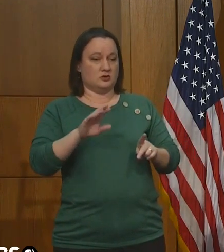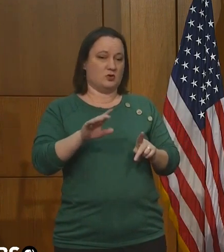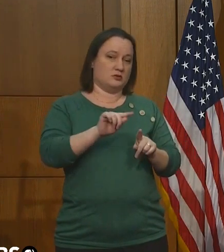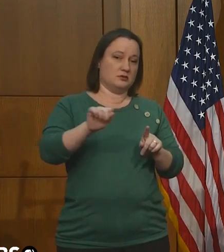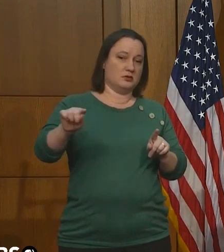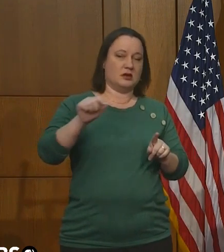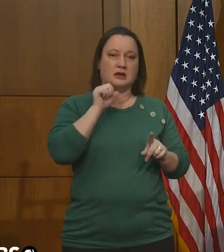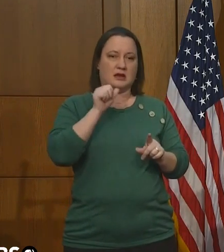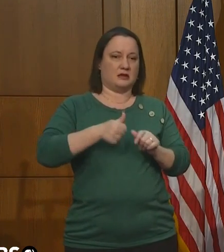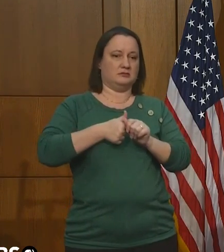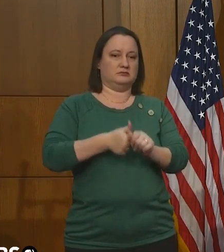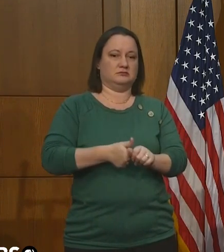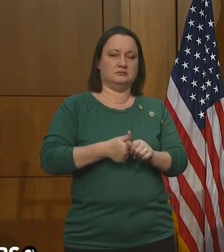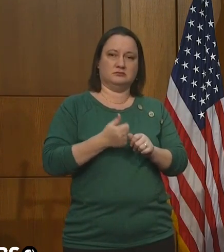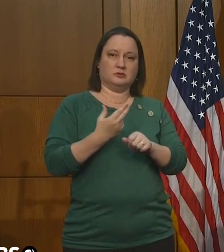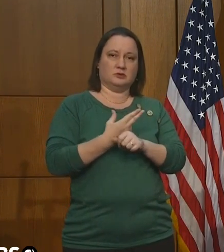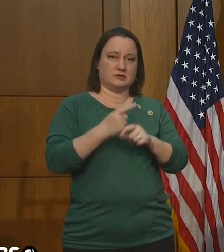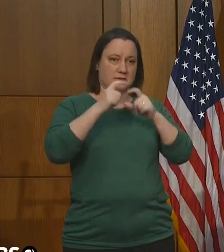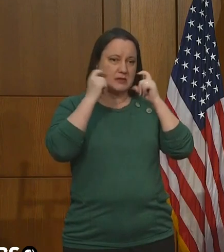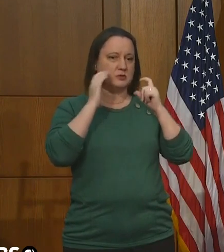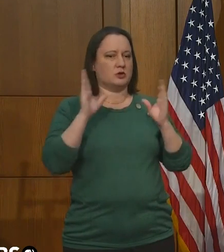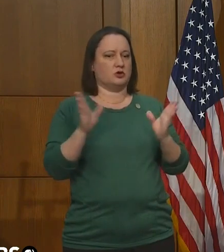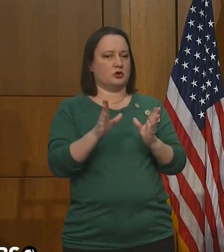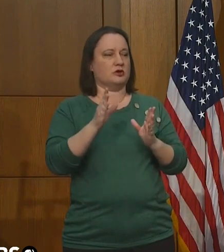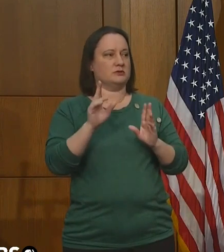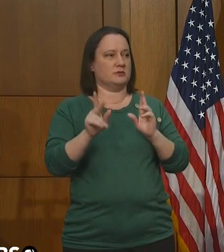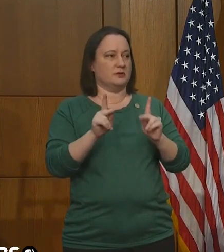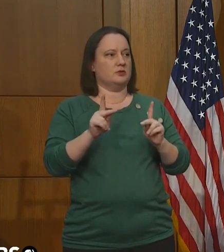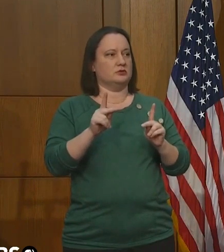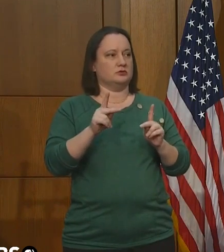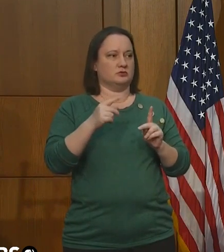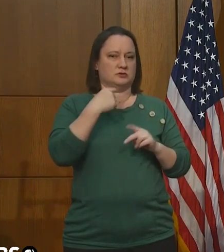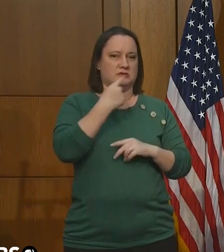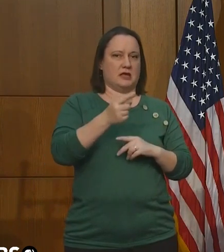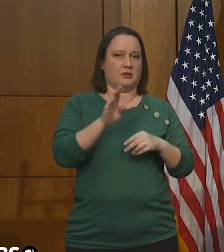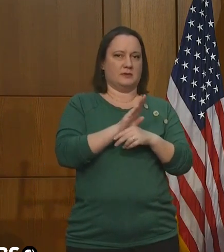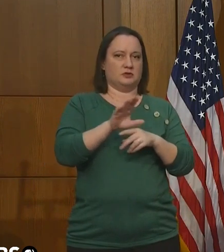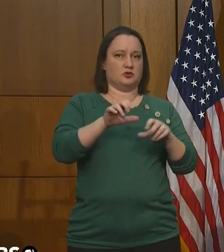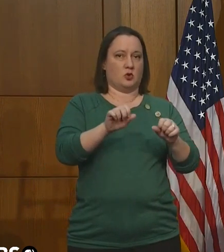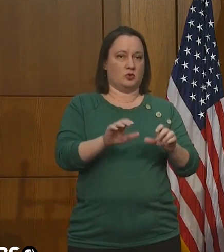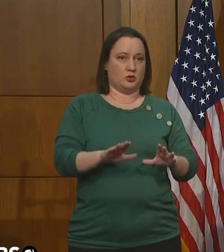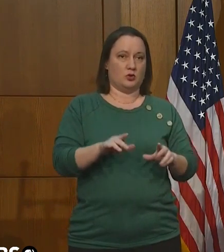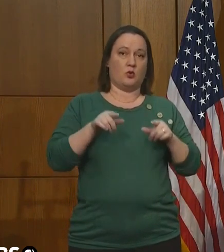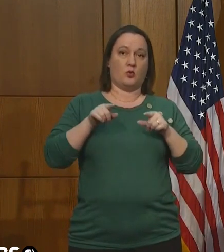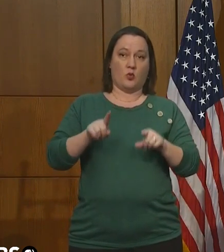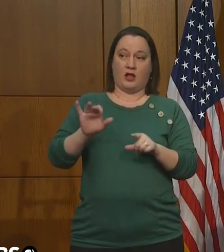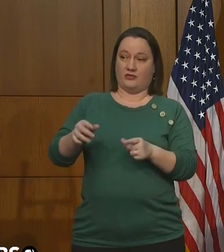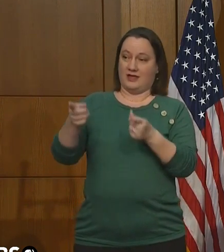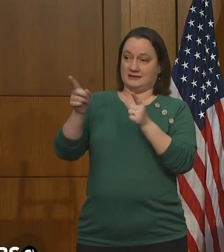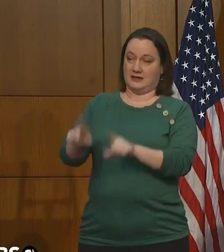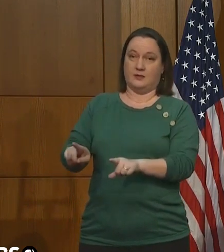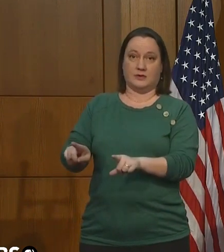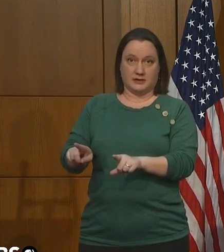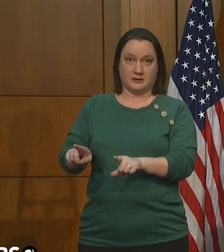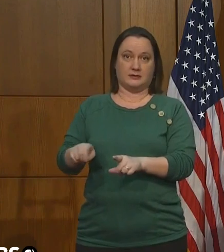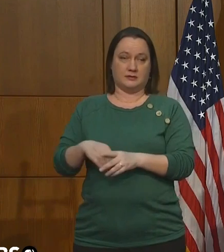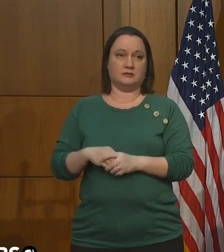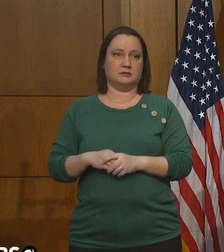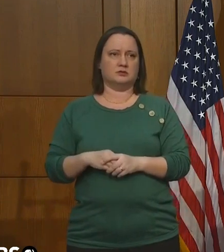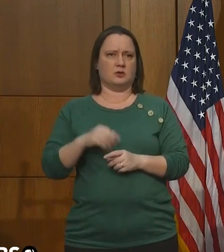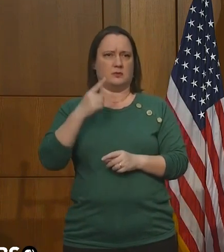being non-compliant, we are going to encourage callers to bring the issue to the business owner immediately while the violation is occurring. So given that